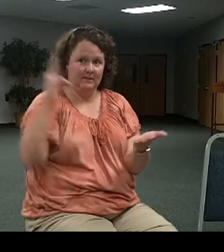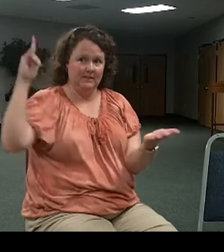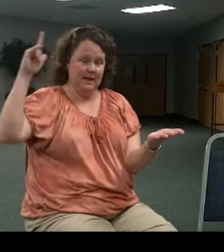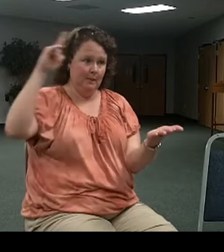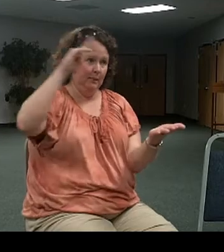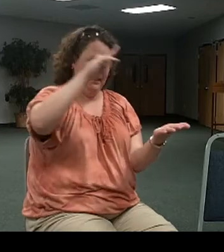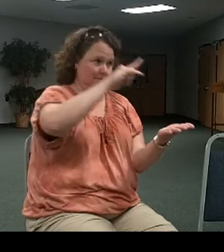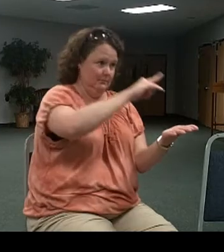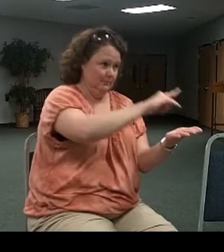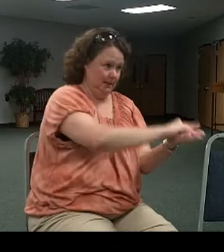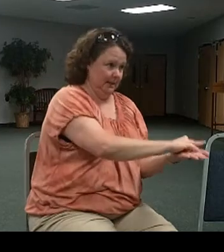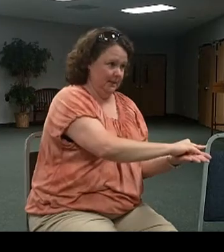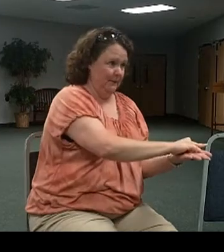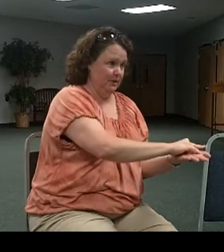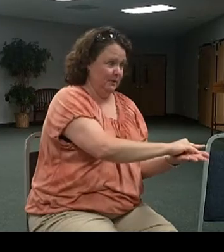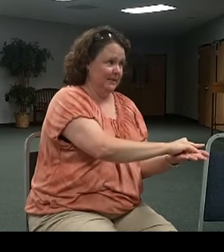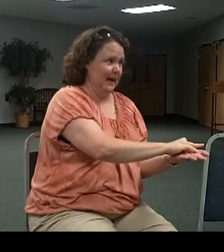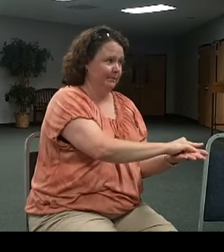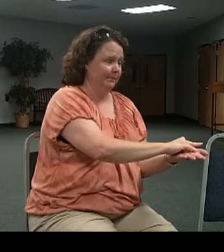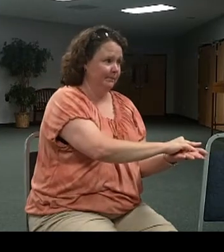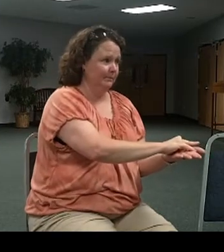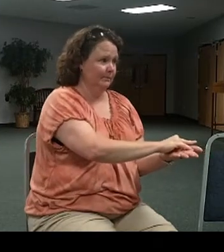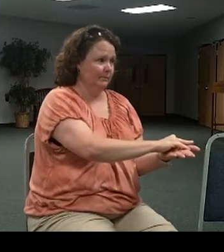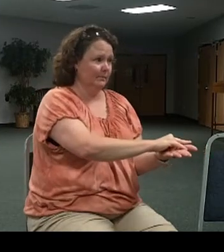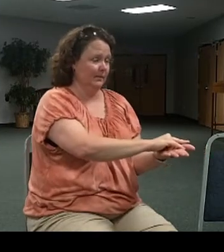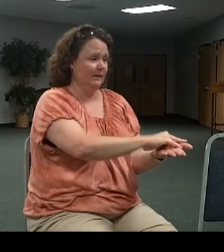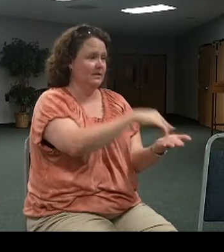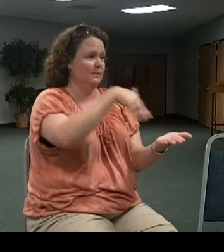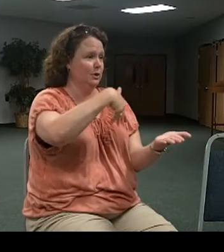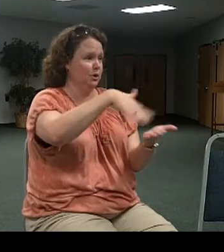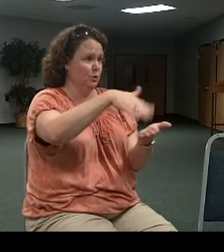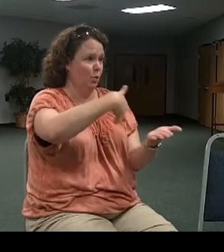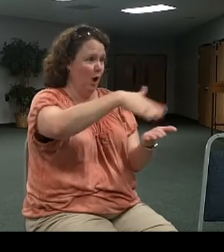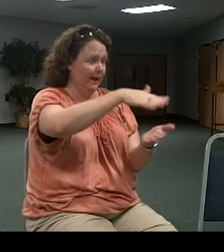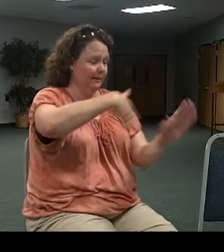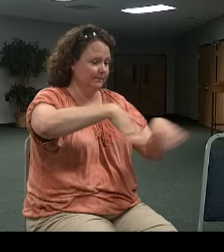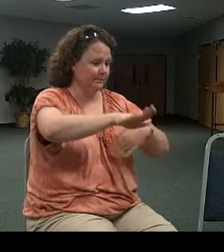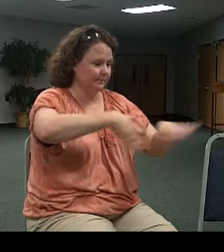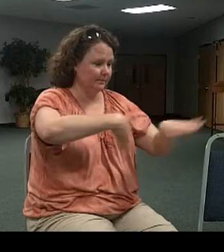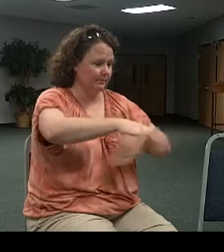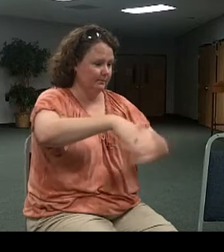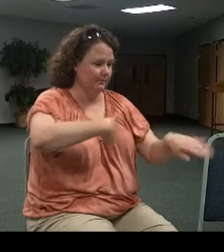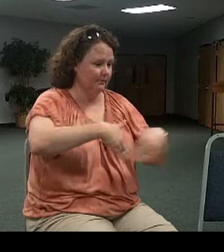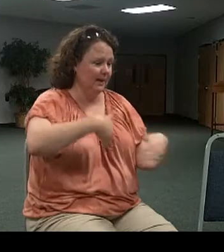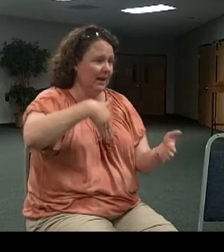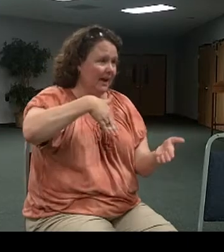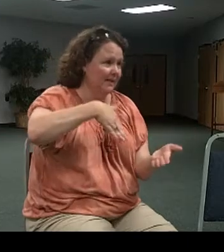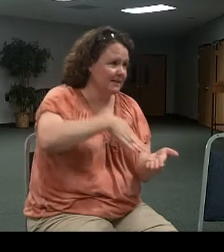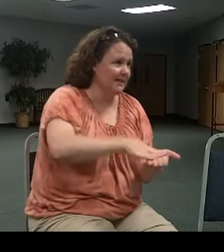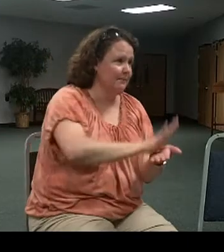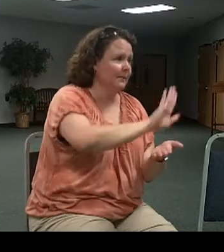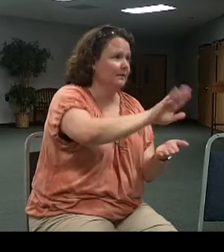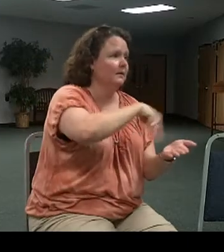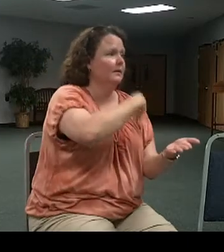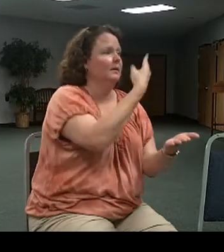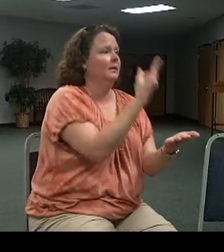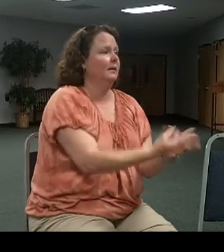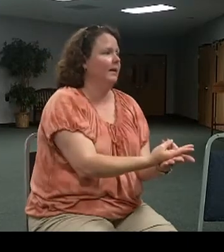it's an airplane, it's coming to a stop. If it's a person who's walking and they slip, then they